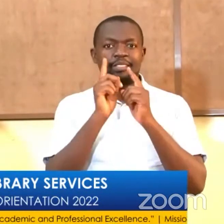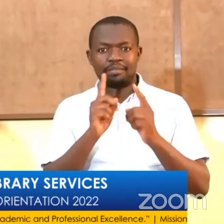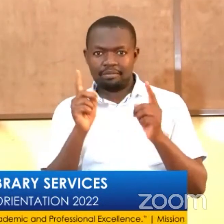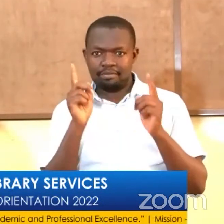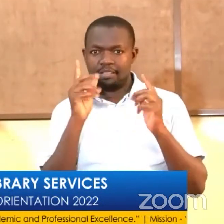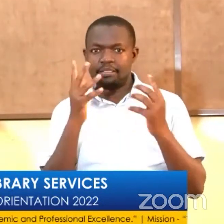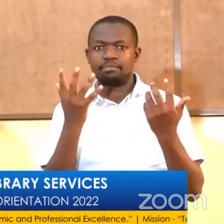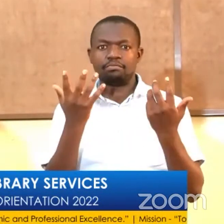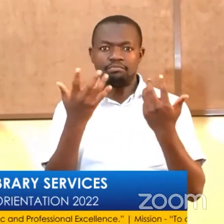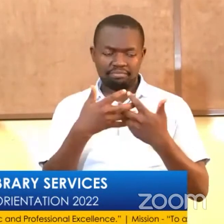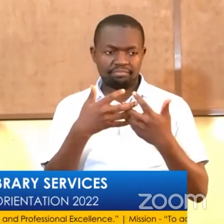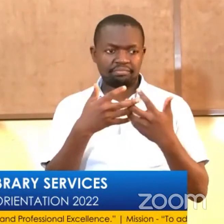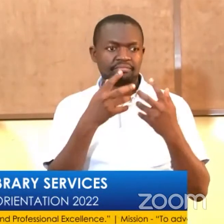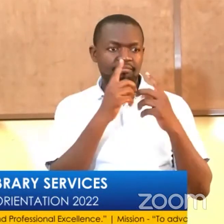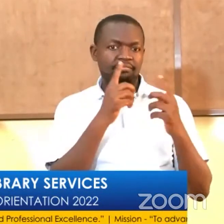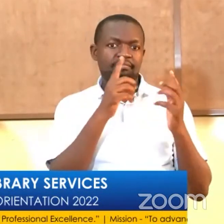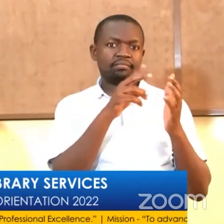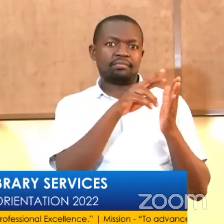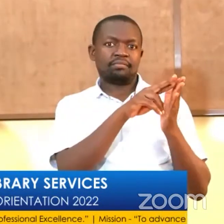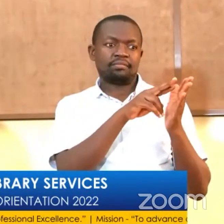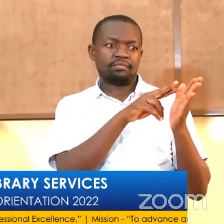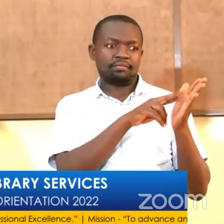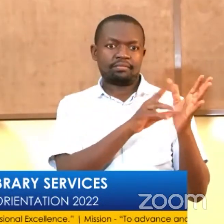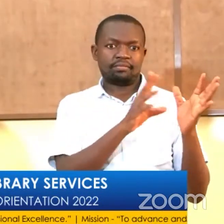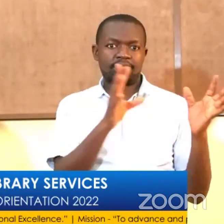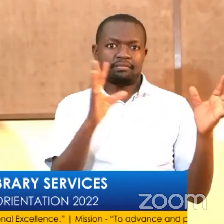registered with the library. Do you